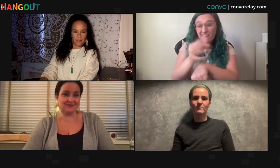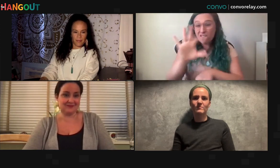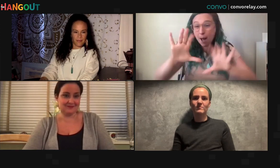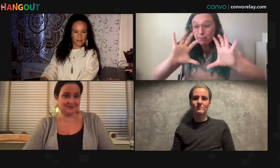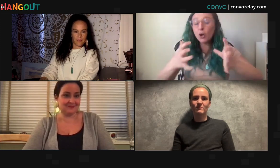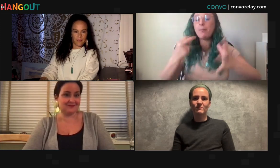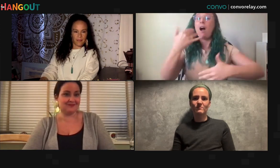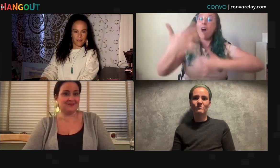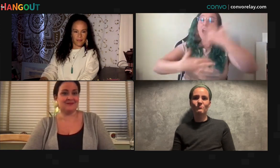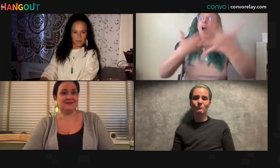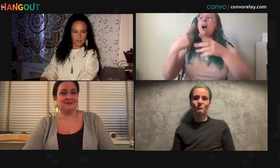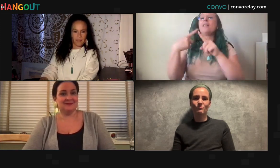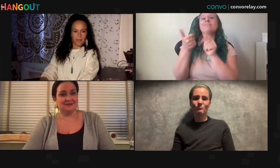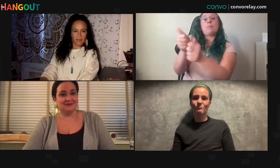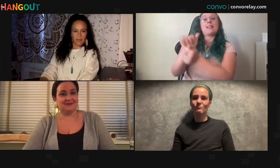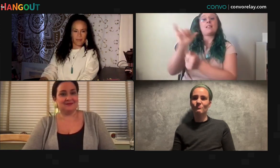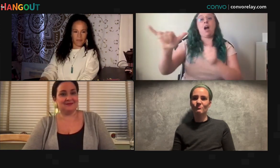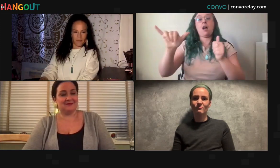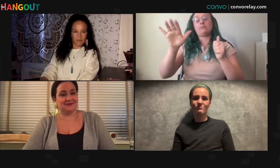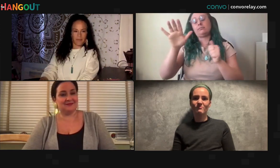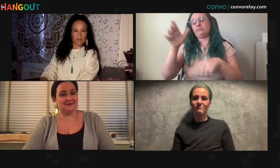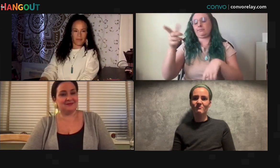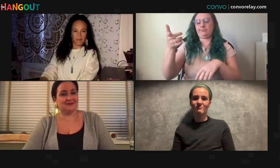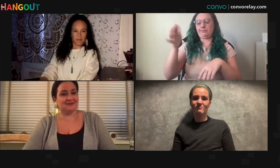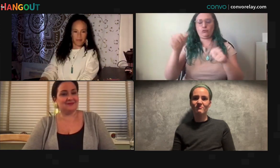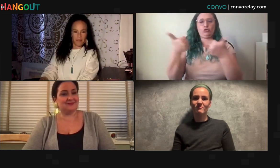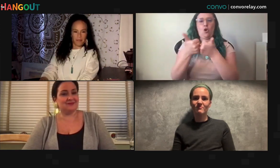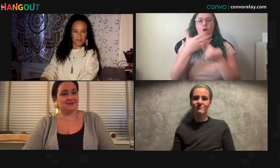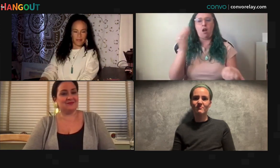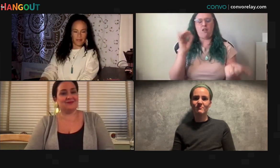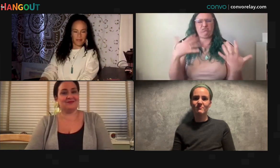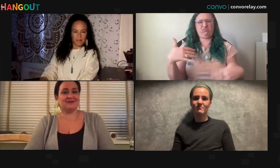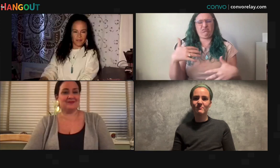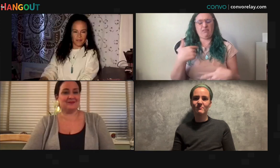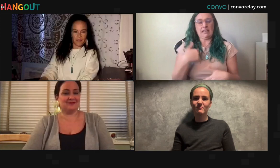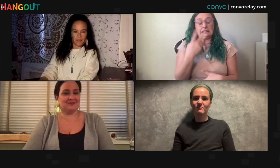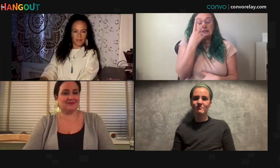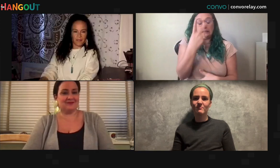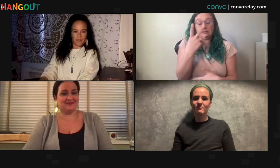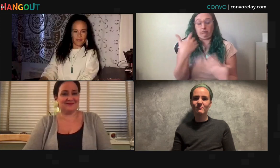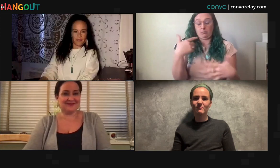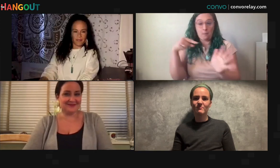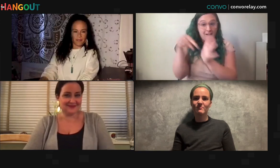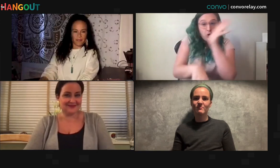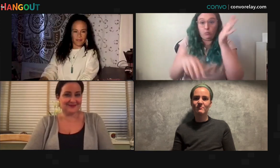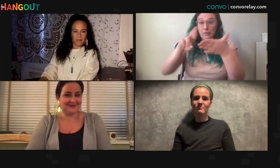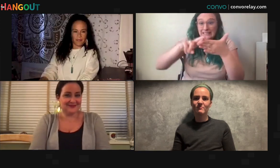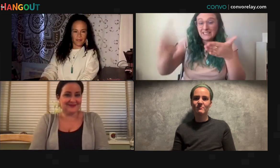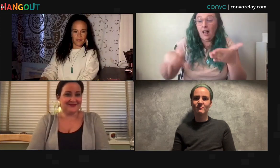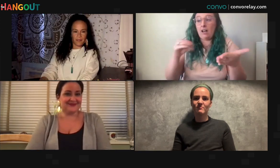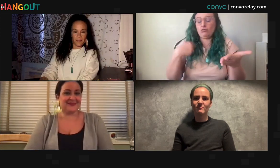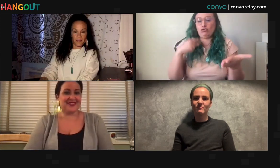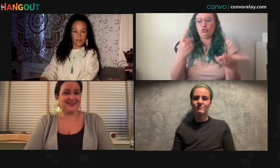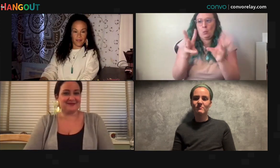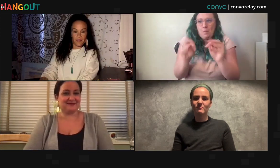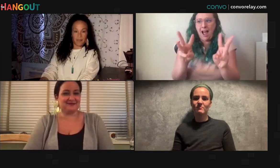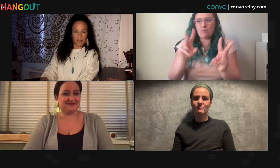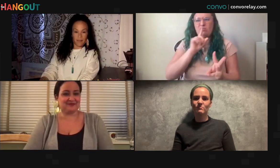to have a support system. I started a Facebook group and then continued on with that Gabby challenge. And I